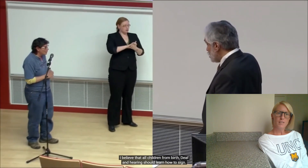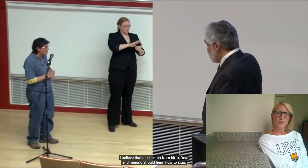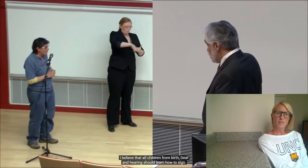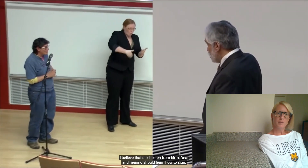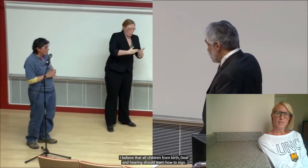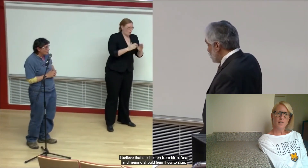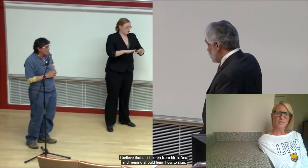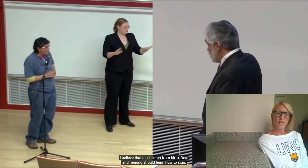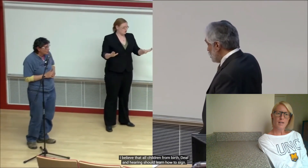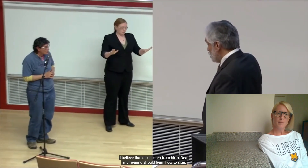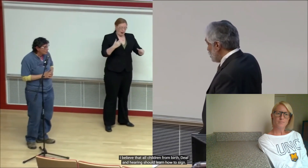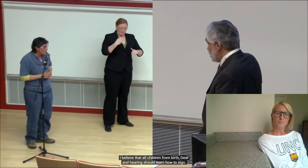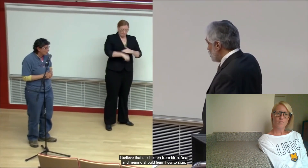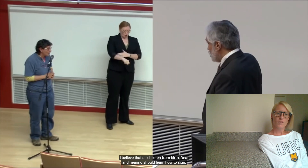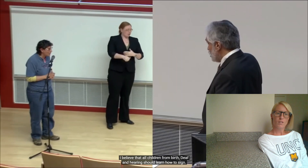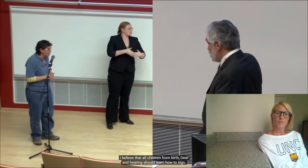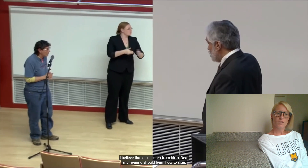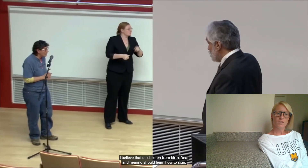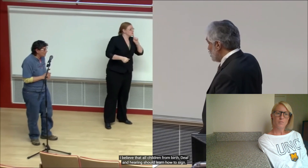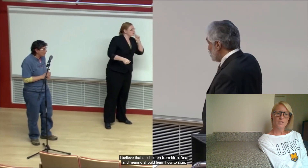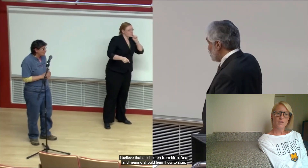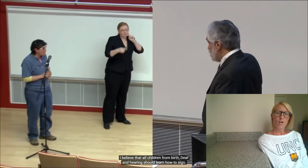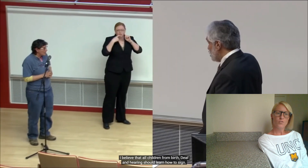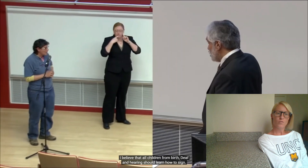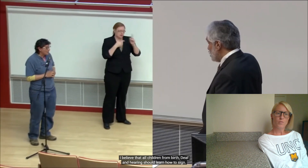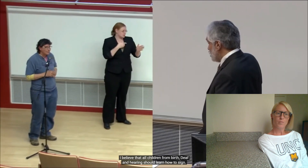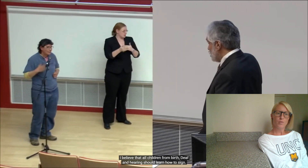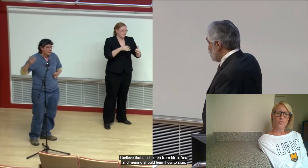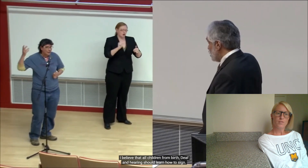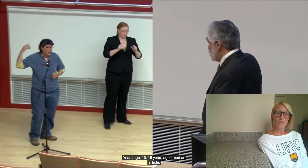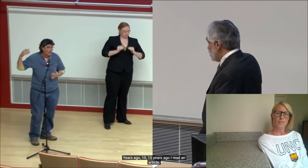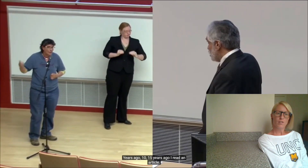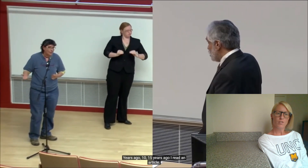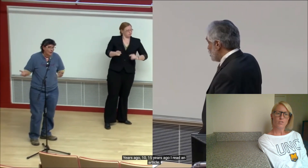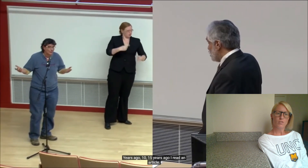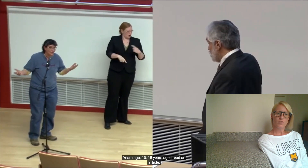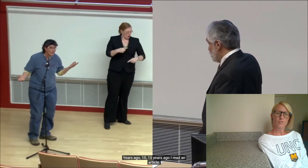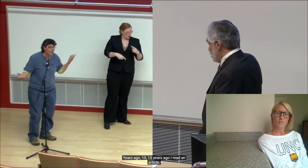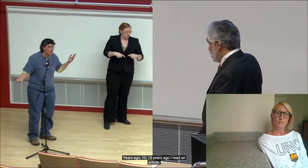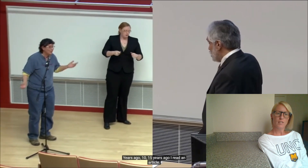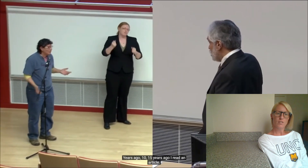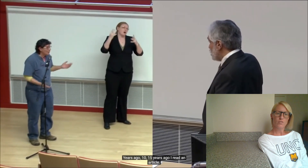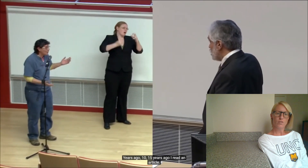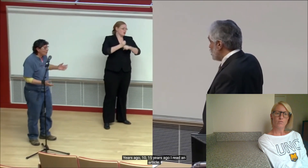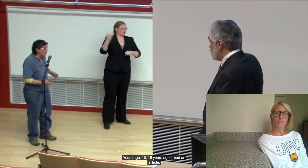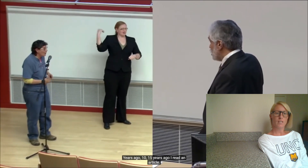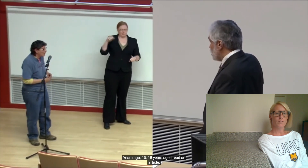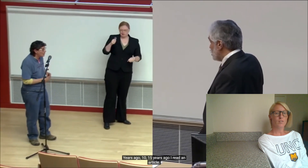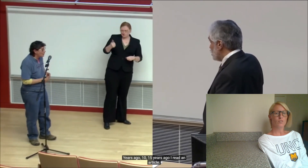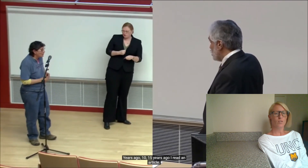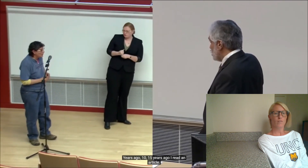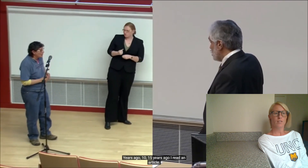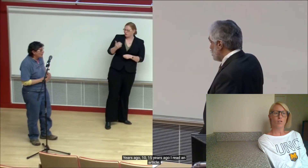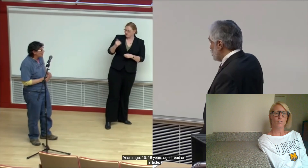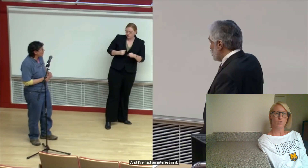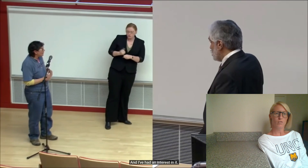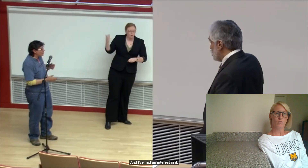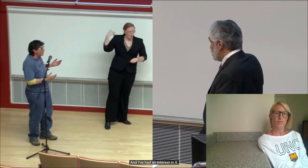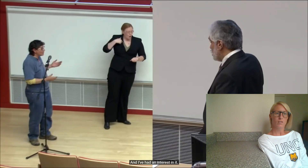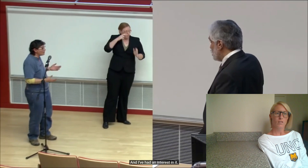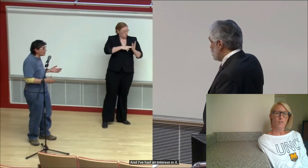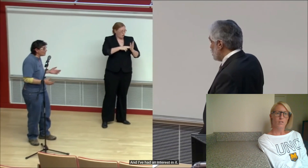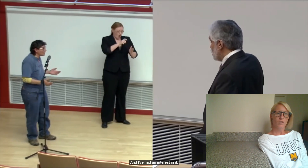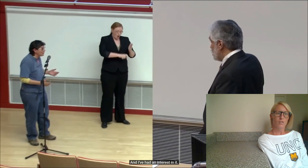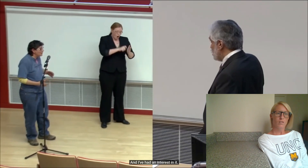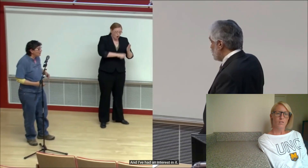from birth, deaf and hearing, should learn how to sign. I believe that all children from birth, Years deaf ago, and hearing 10, should learn. 15 years 10 ago, I read an 10, article, 15 years ago, I read an and article.